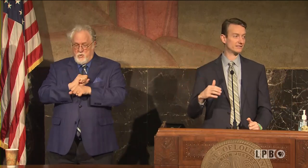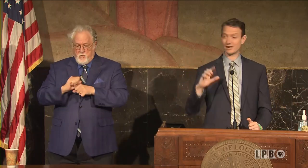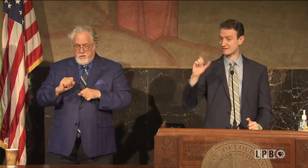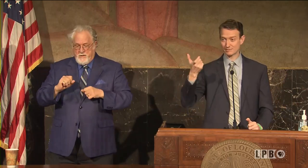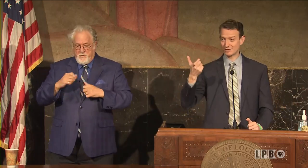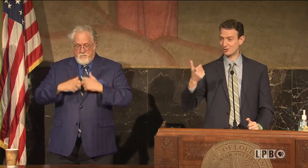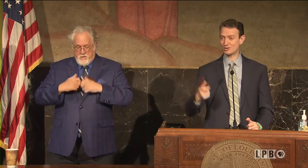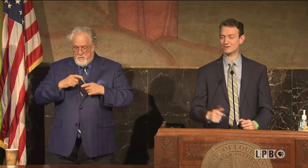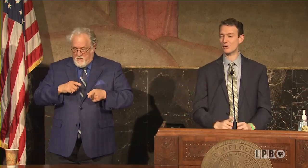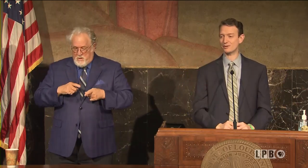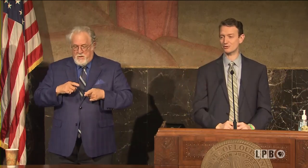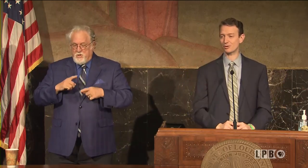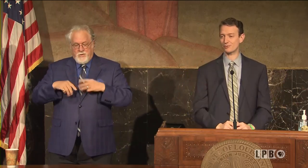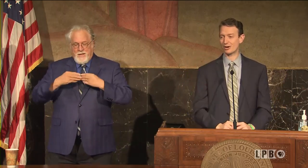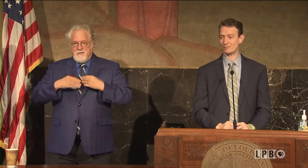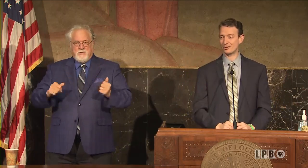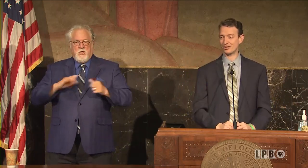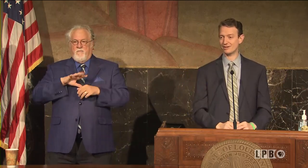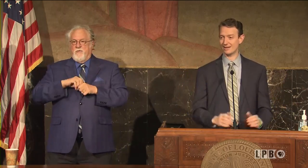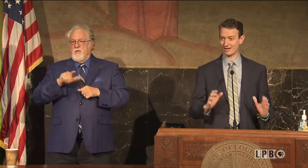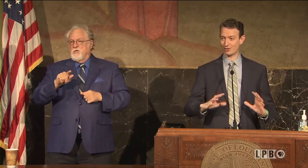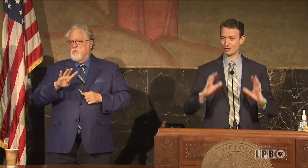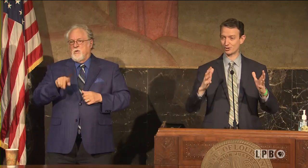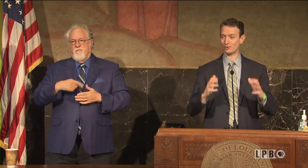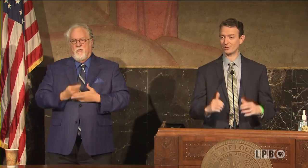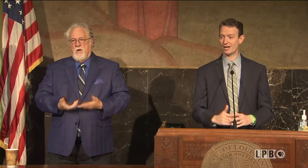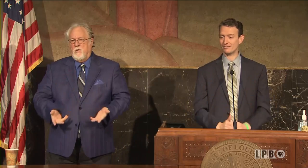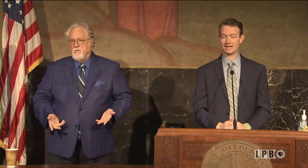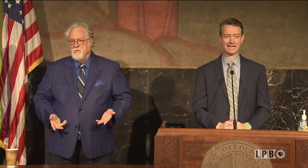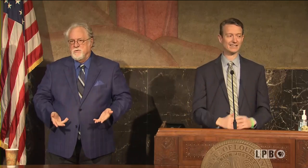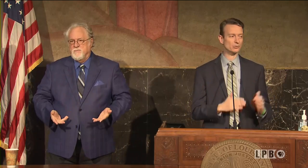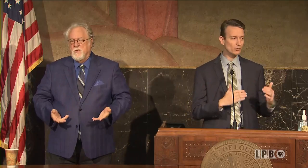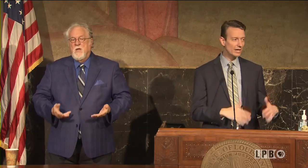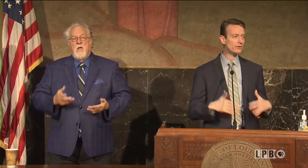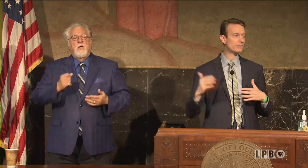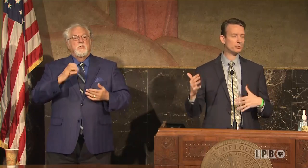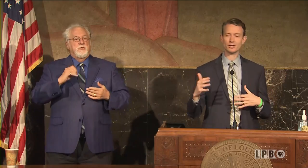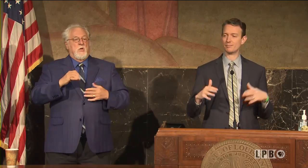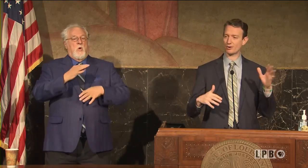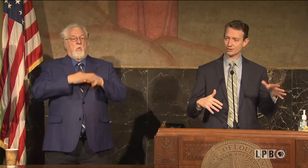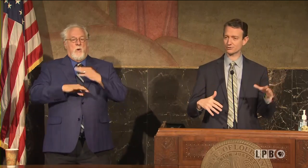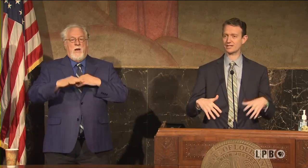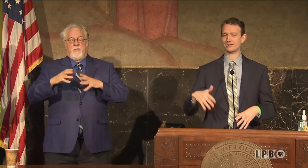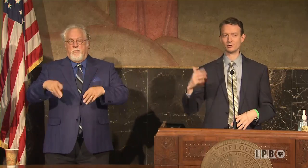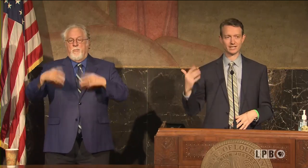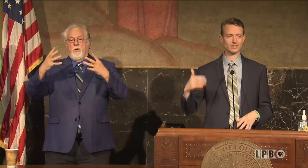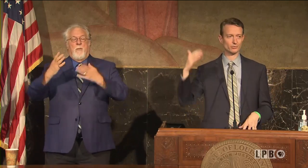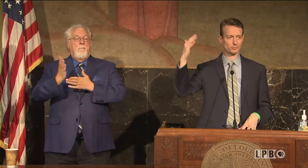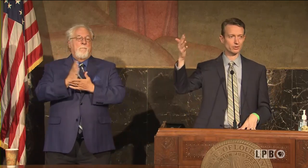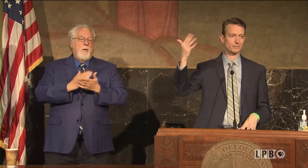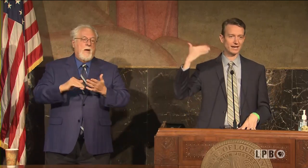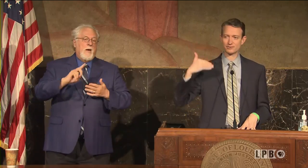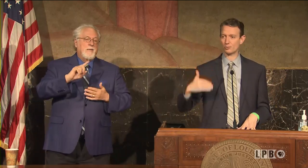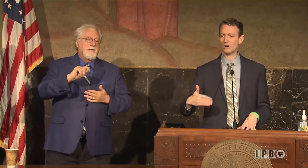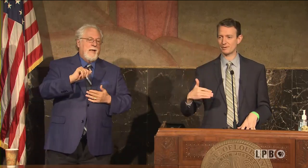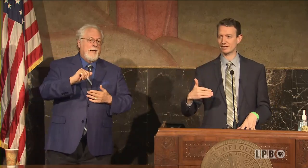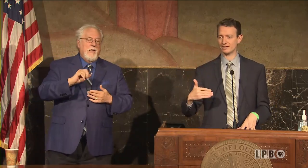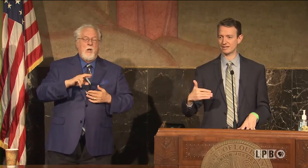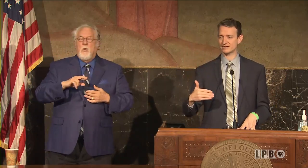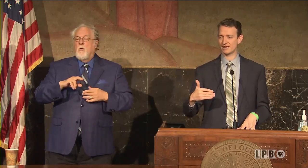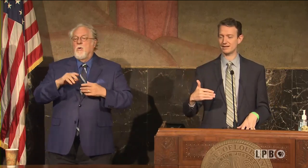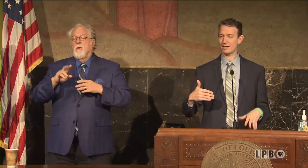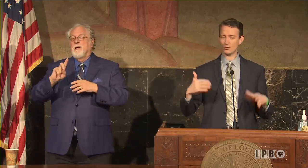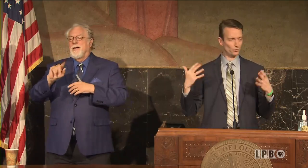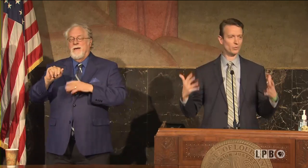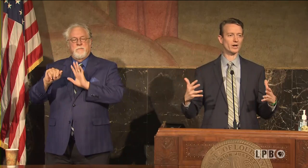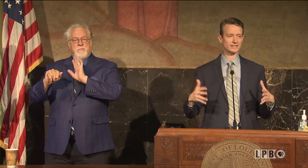kinks, it's not something that you can solve in a 24-hour period when you're going live. And so rather than put up partial data or data that were put up and have to walk back the